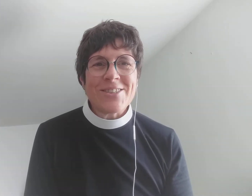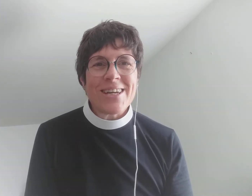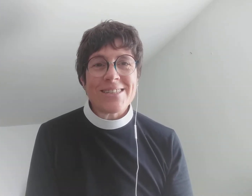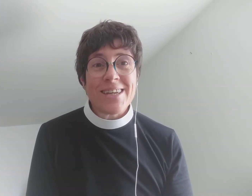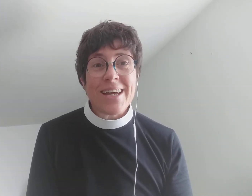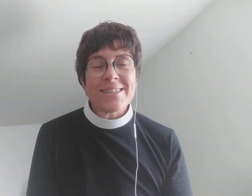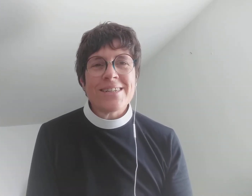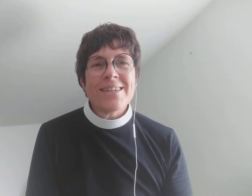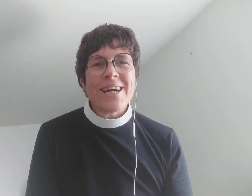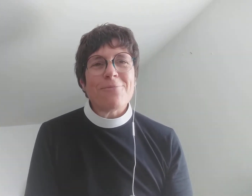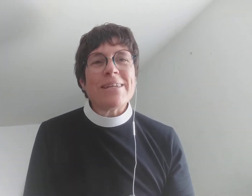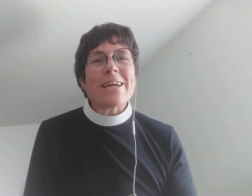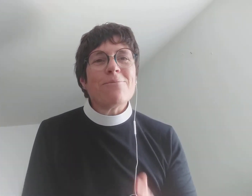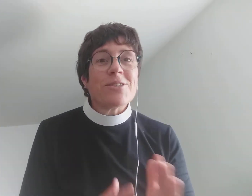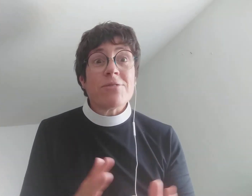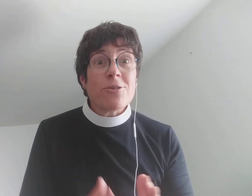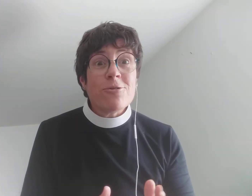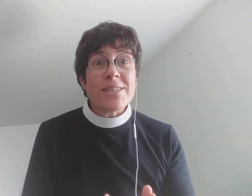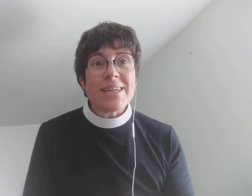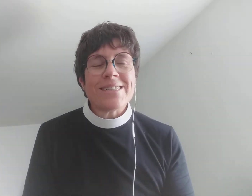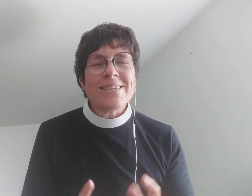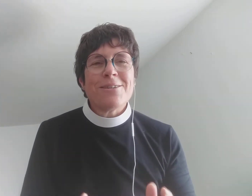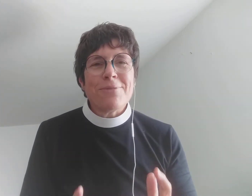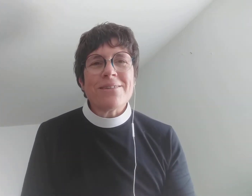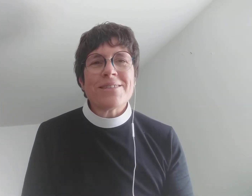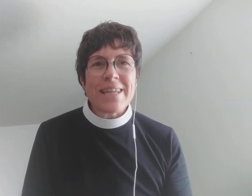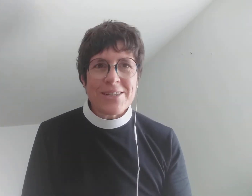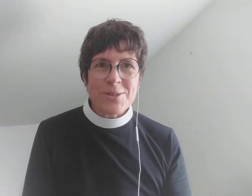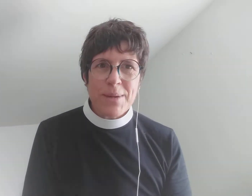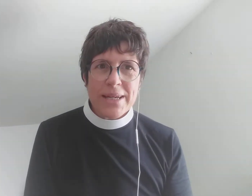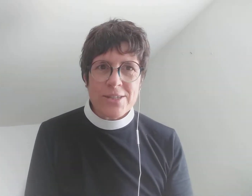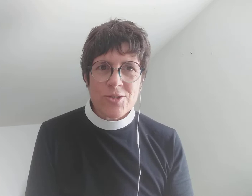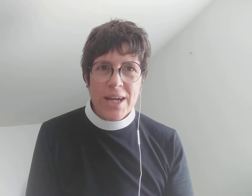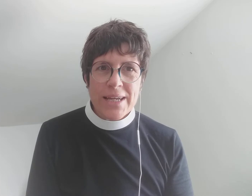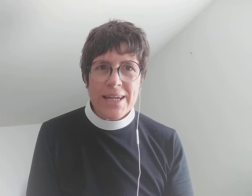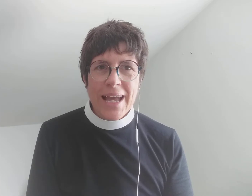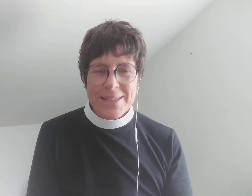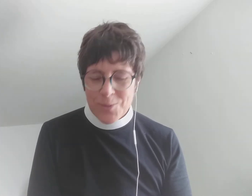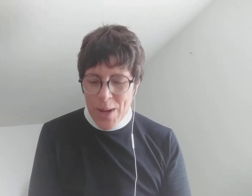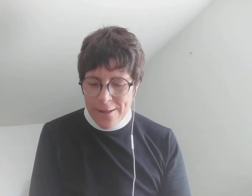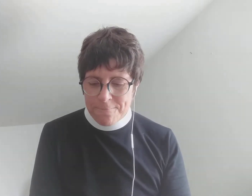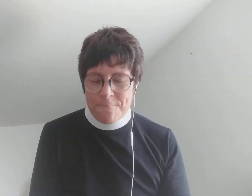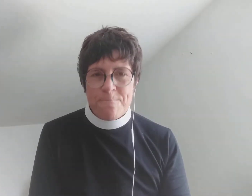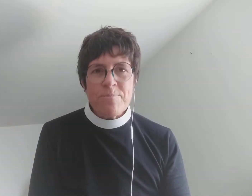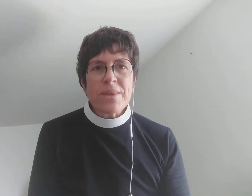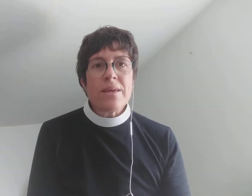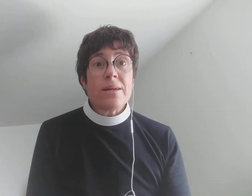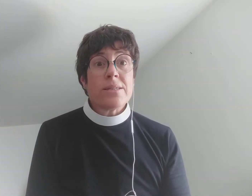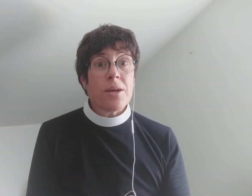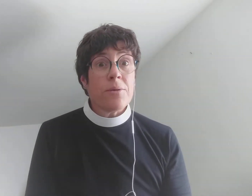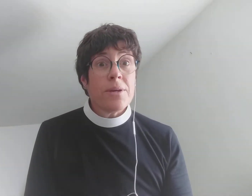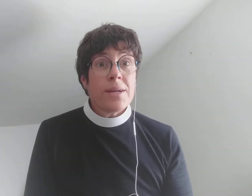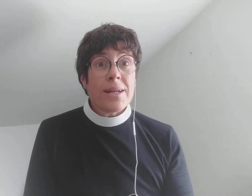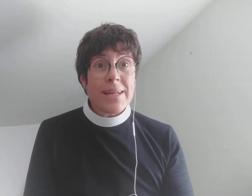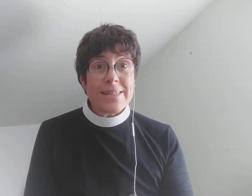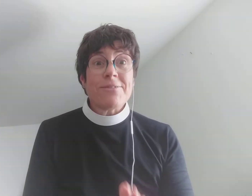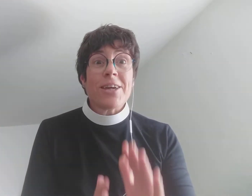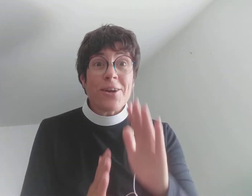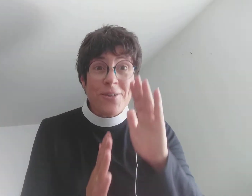just yet. When it comes to recording it, we'll send you the backing track as well. So let's have a go